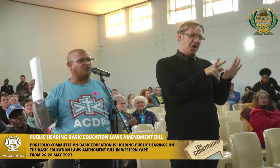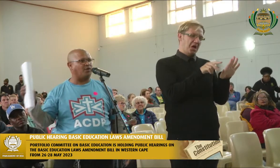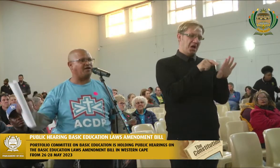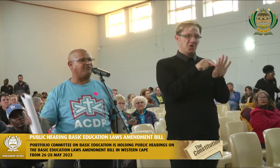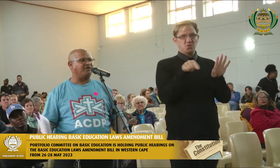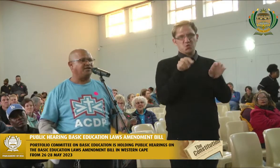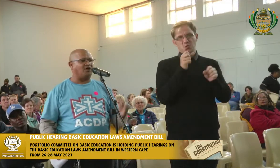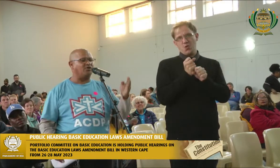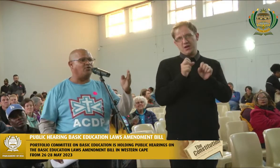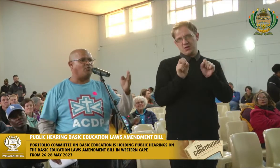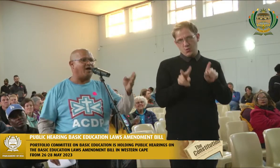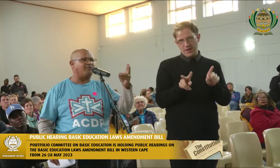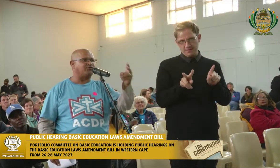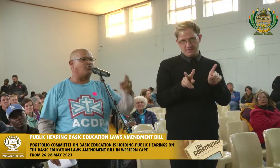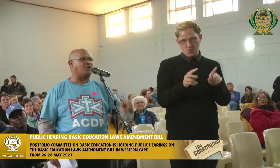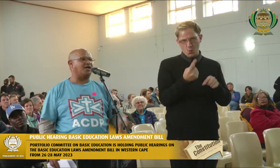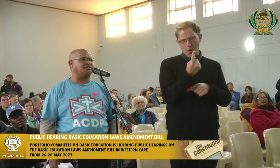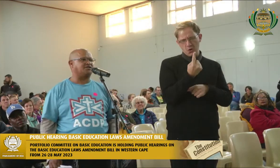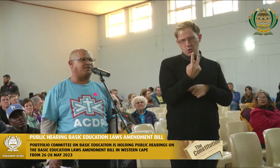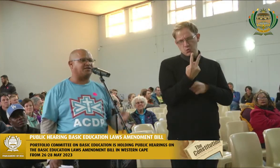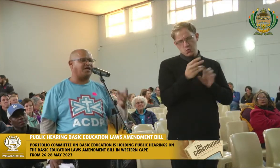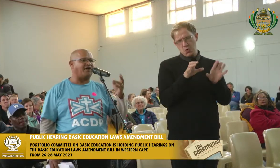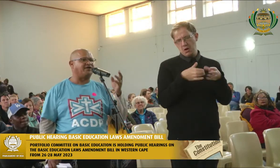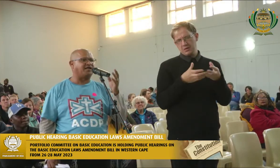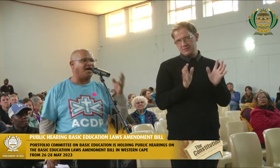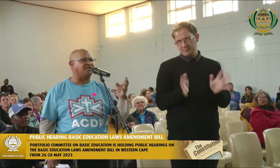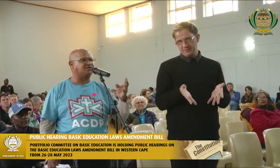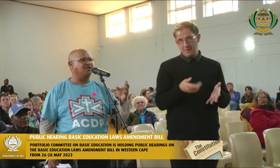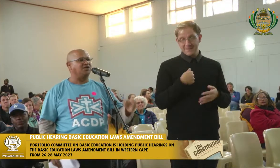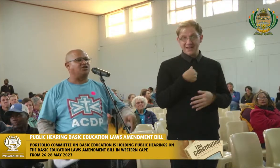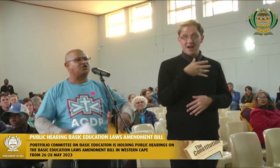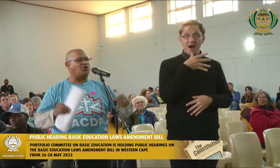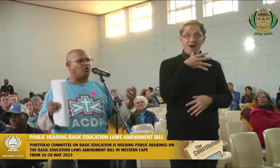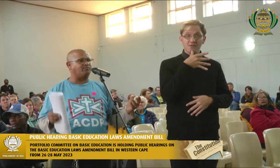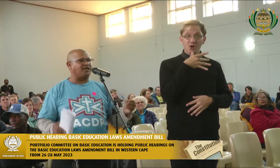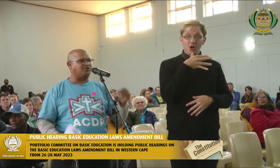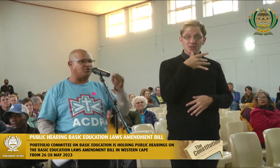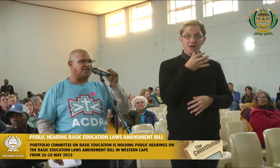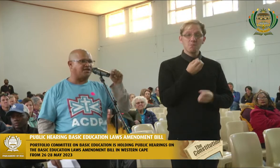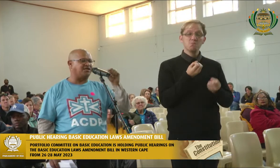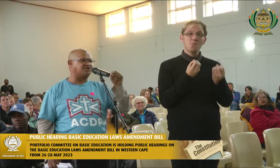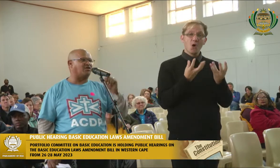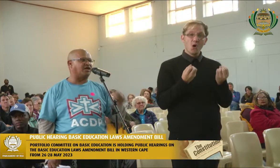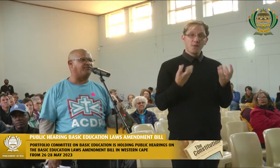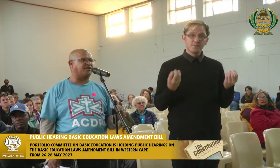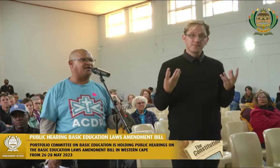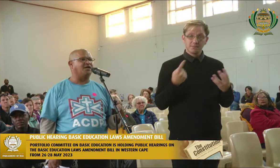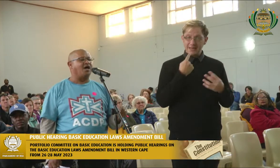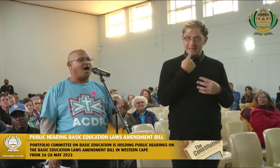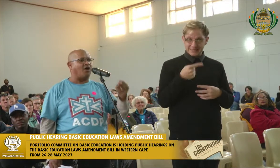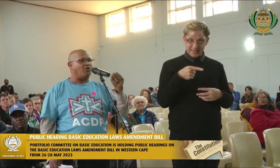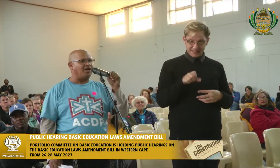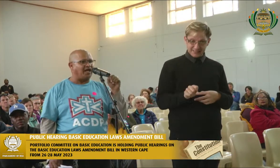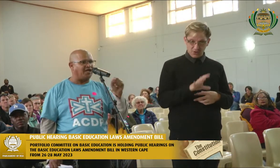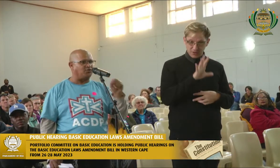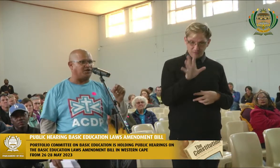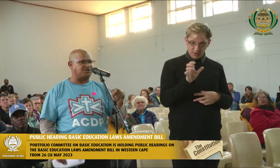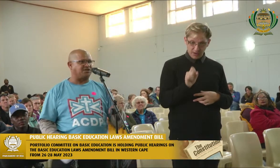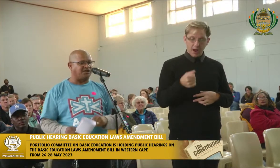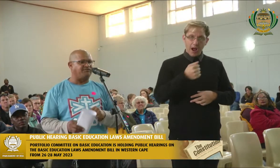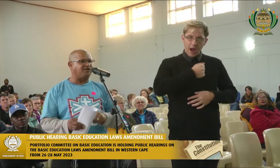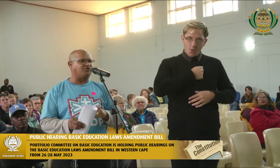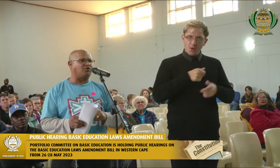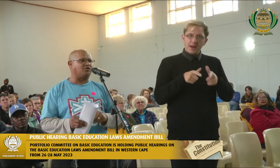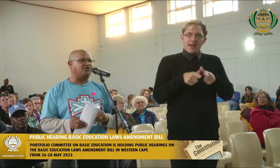grade 12, only one of two classes, but Afrikaans is a lot. But you say in South Africa, our